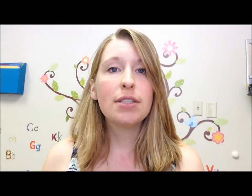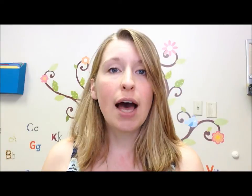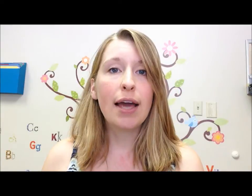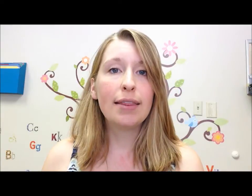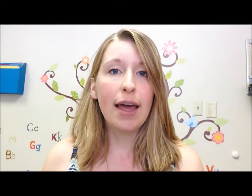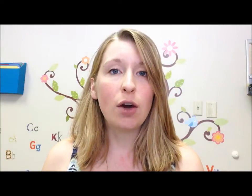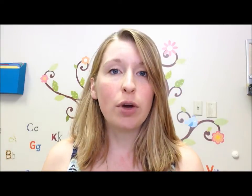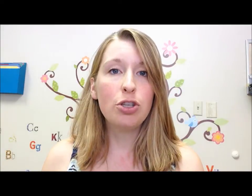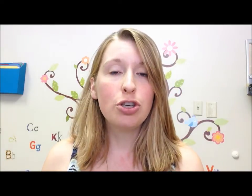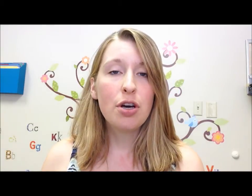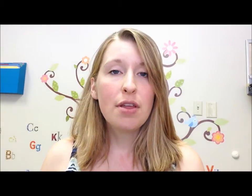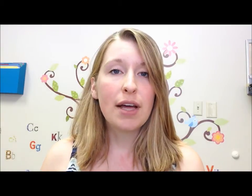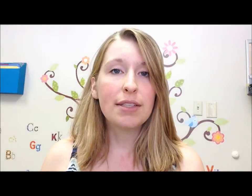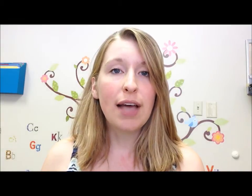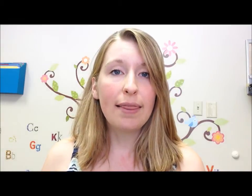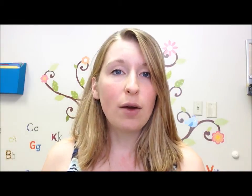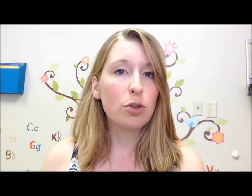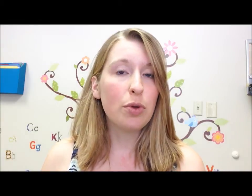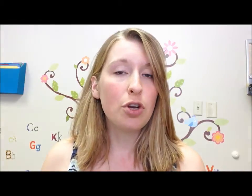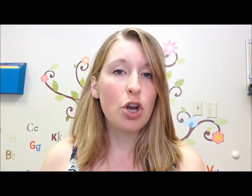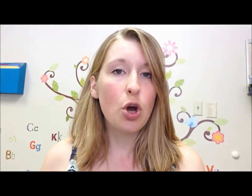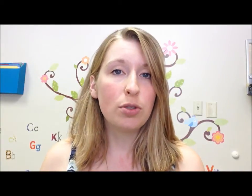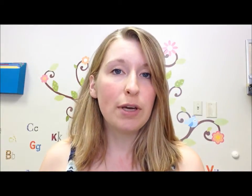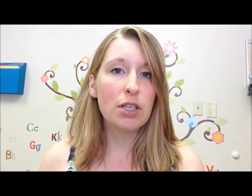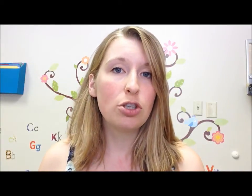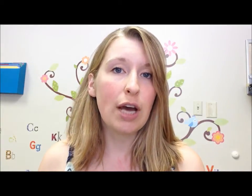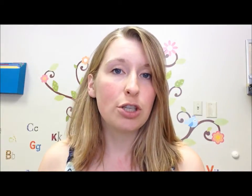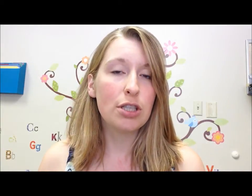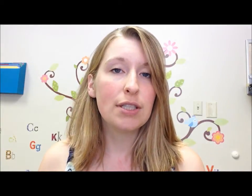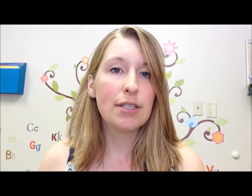www.speechandlanguagekids.com/sign language. That's sign language with no spaces or dashes.